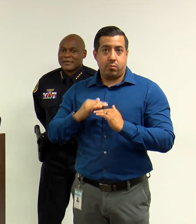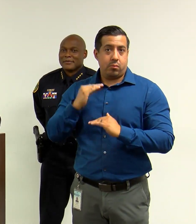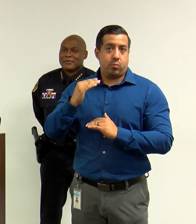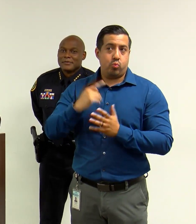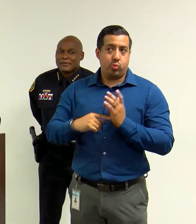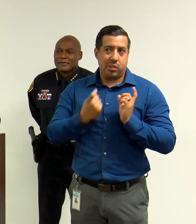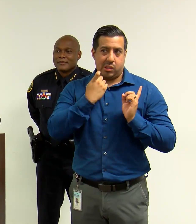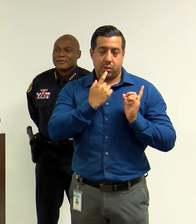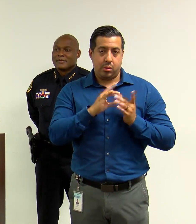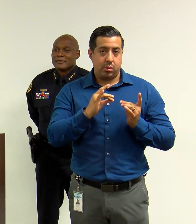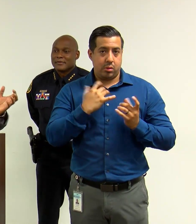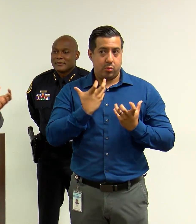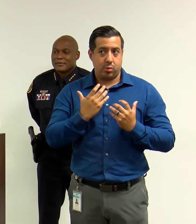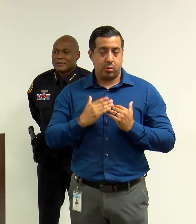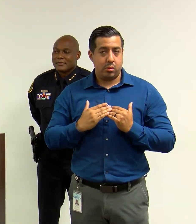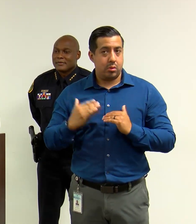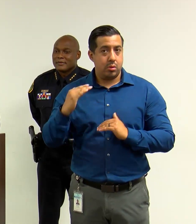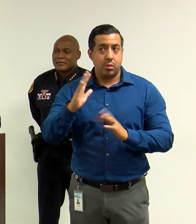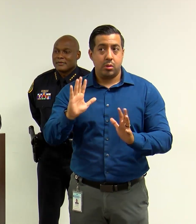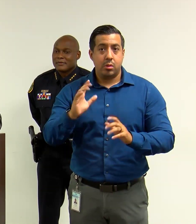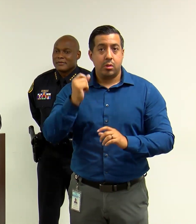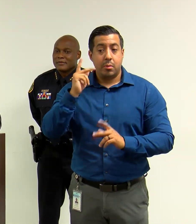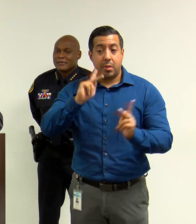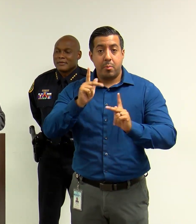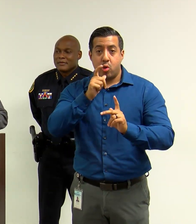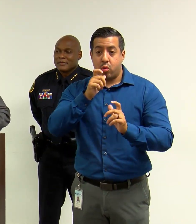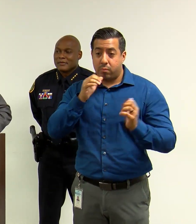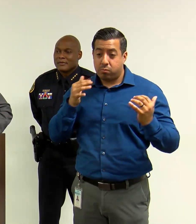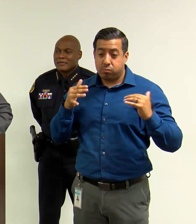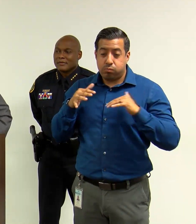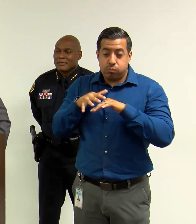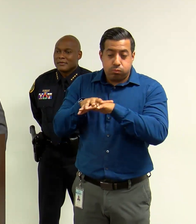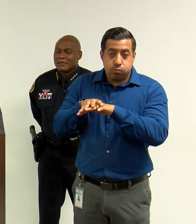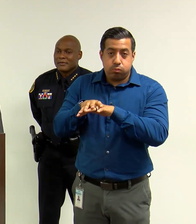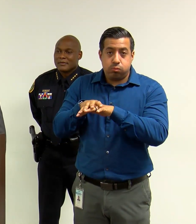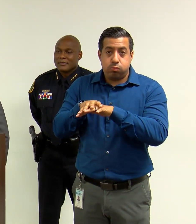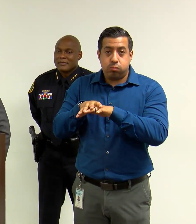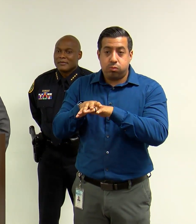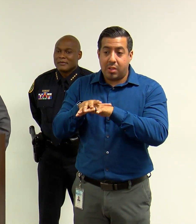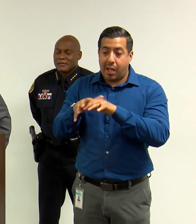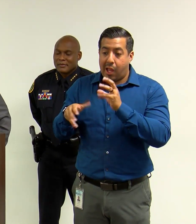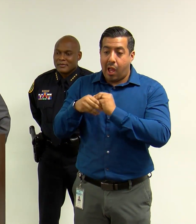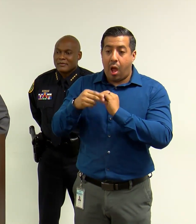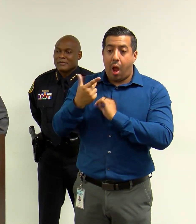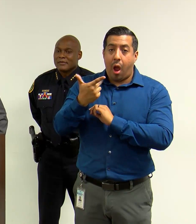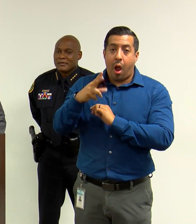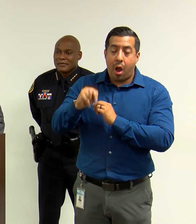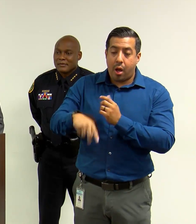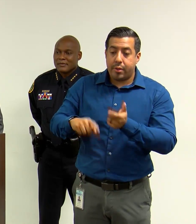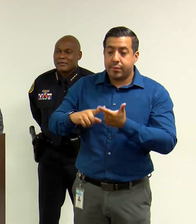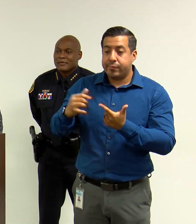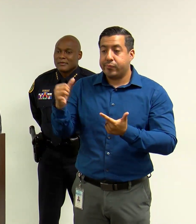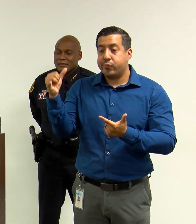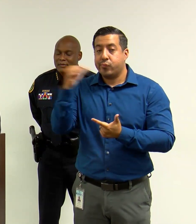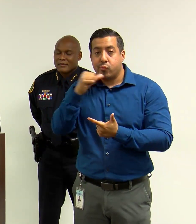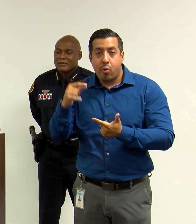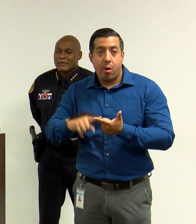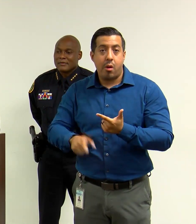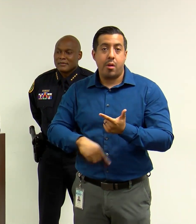okay? People jam-packed. When you combine guns and booze